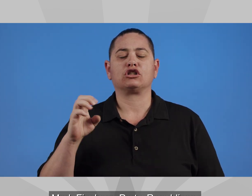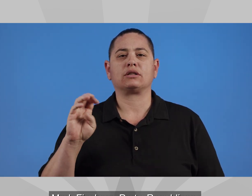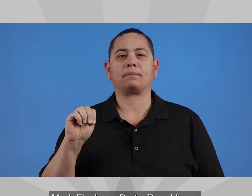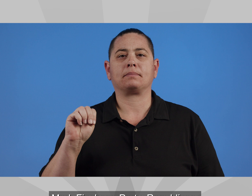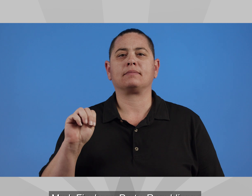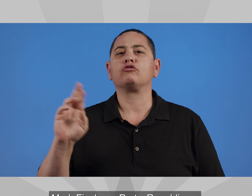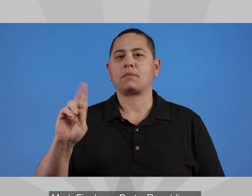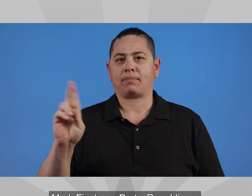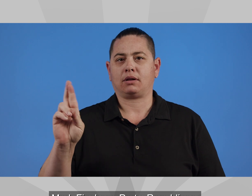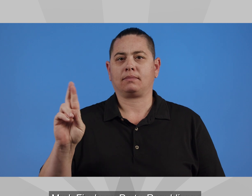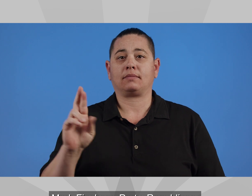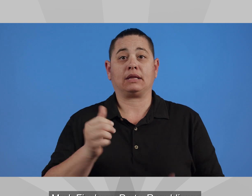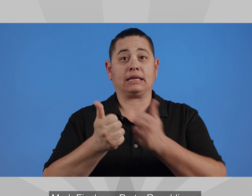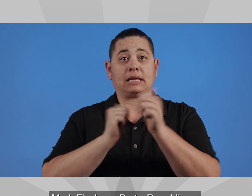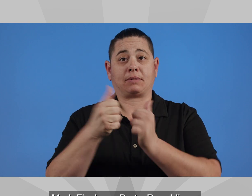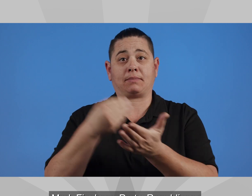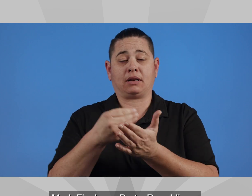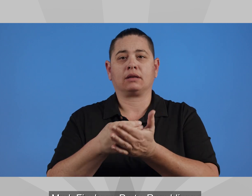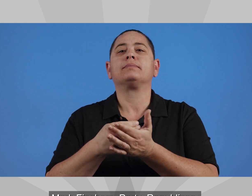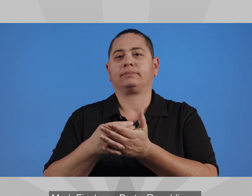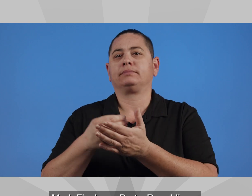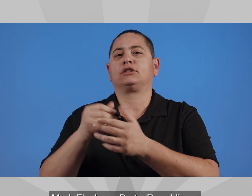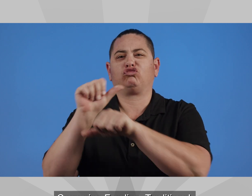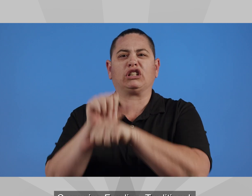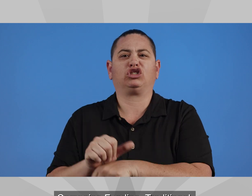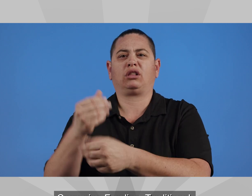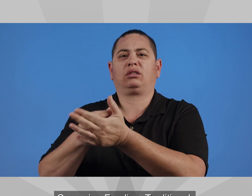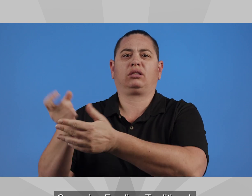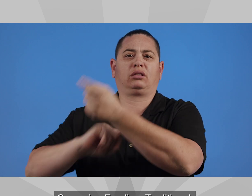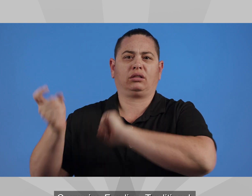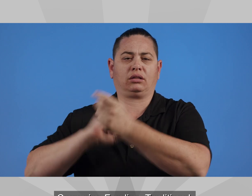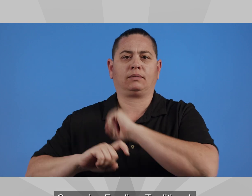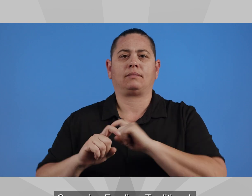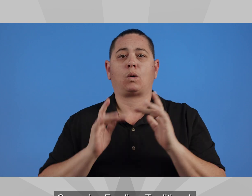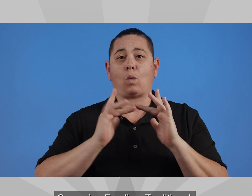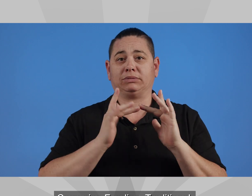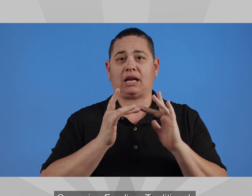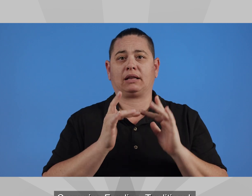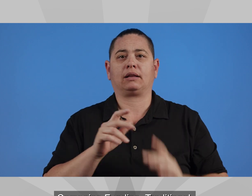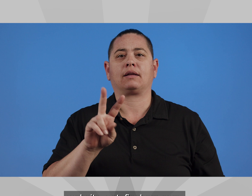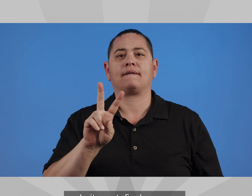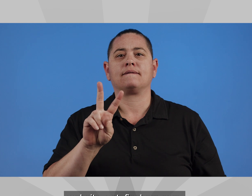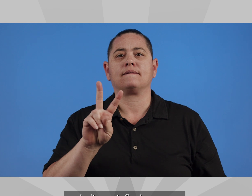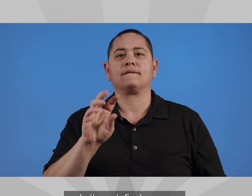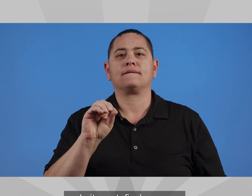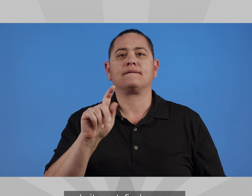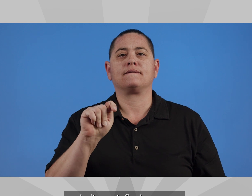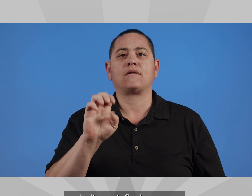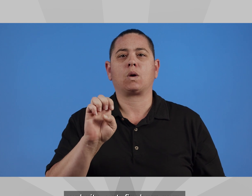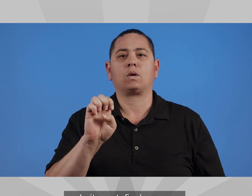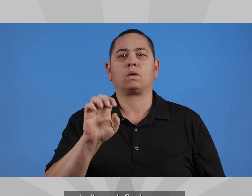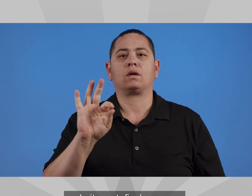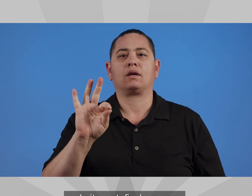Mark Finchem. Party, Republican. Campaign funding, traditional. Website,